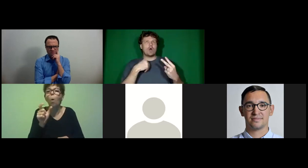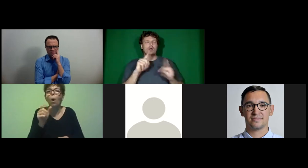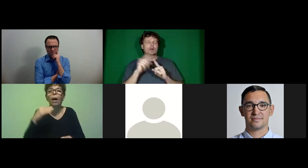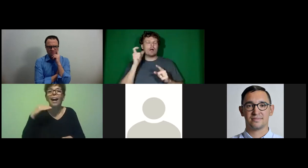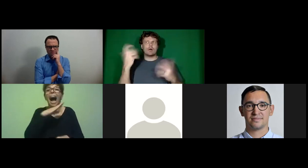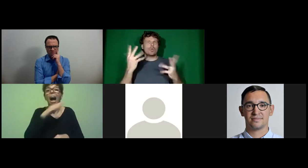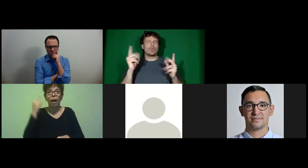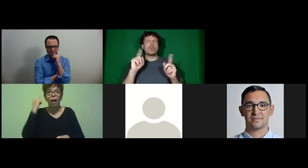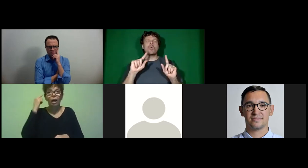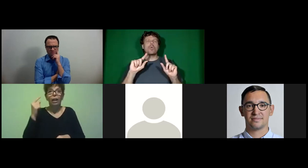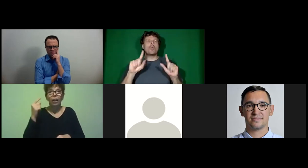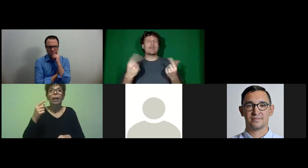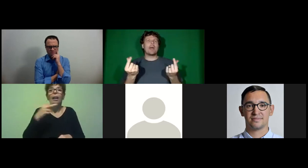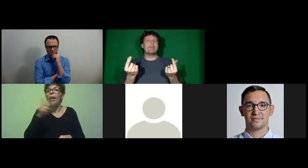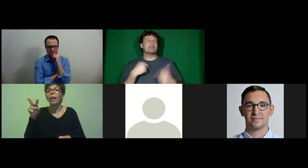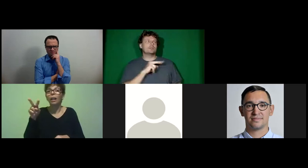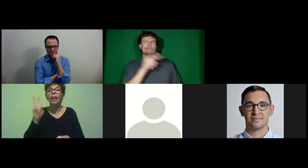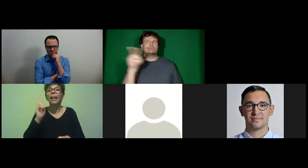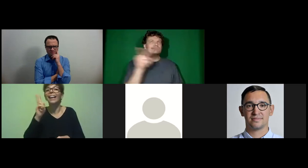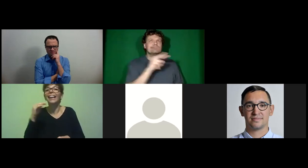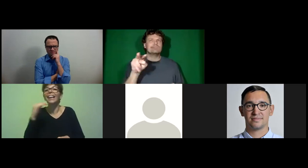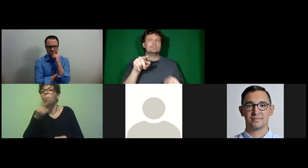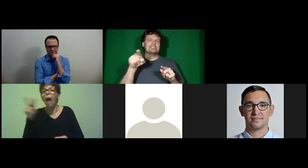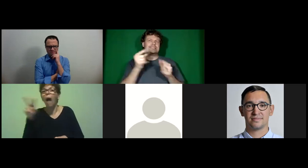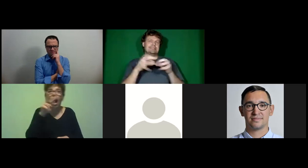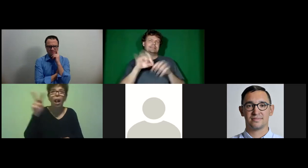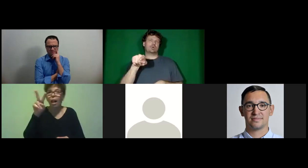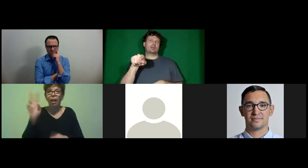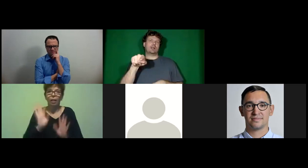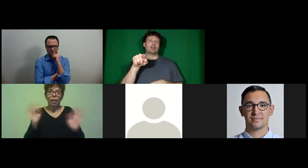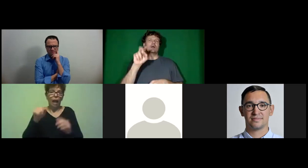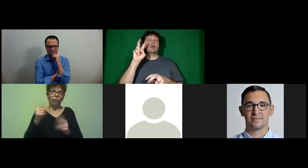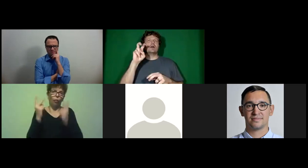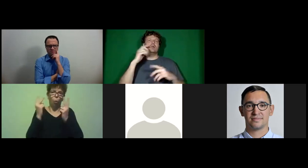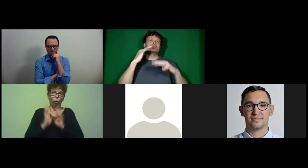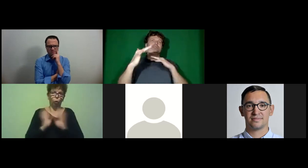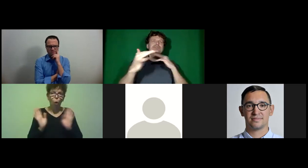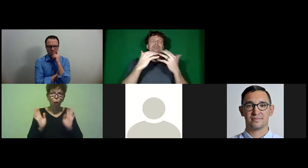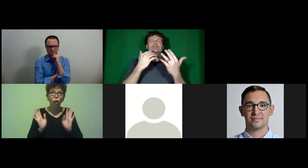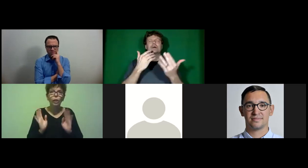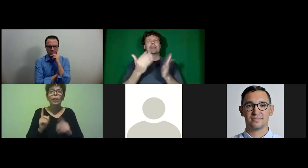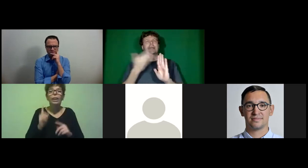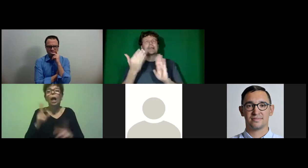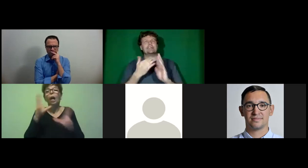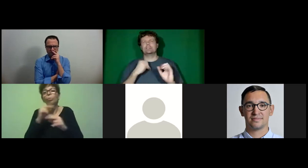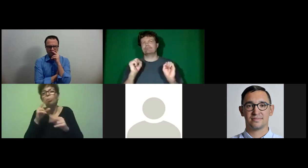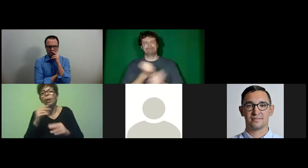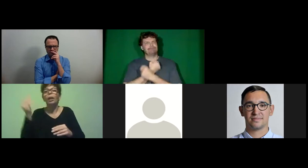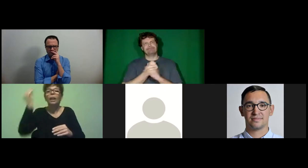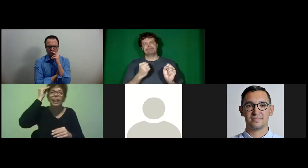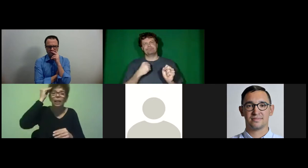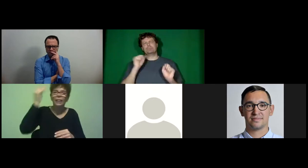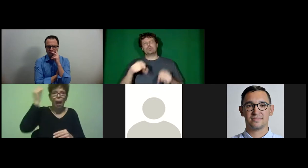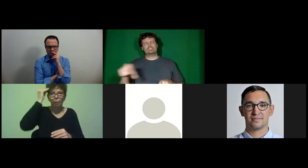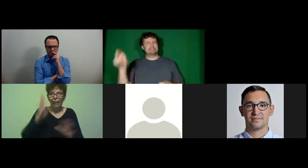I can hear sounds. If someone yells, I can orientate to where the sound is. So that's where I wear hearing